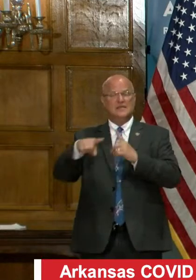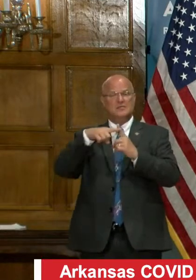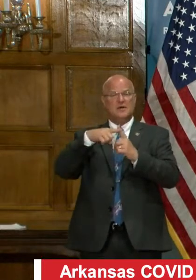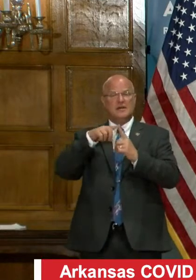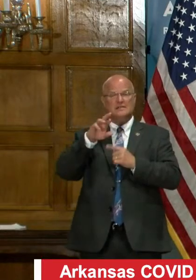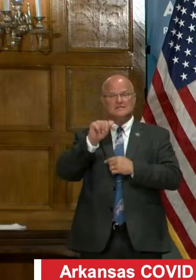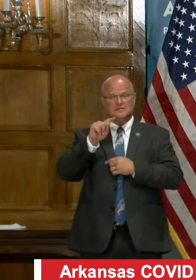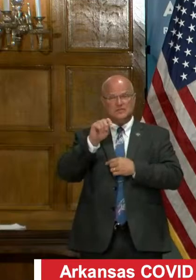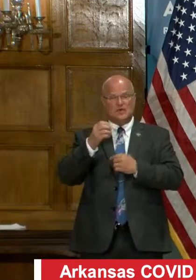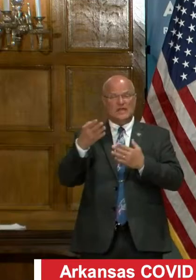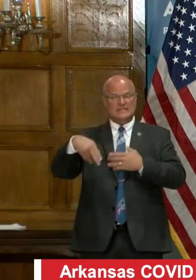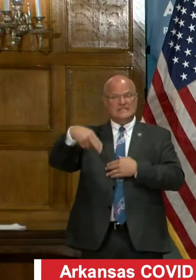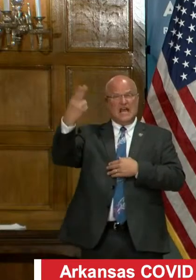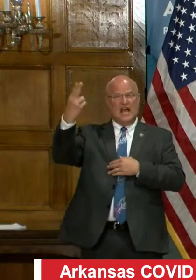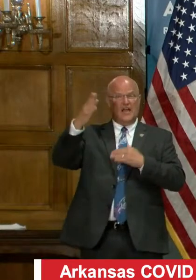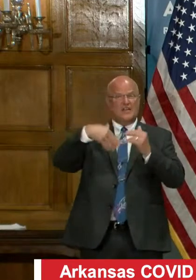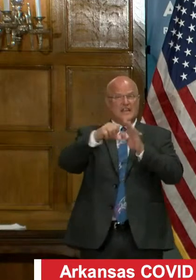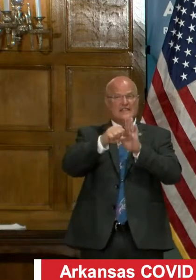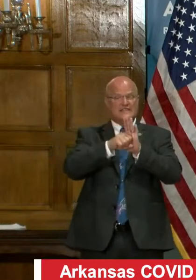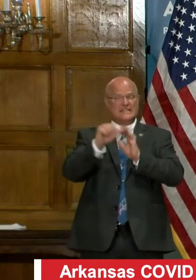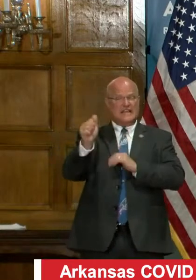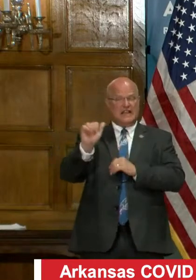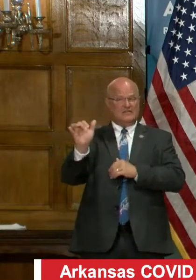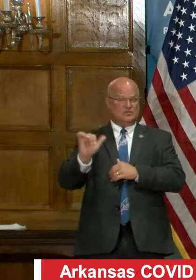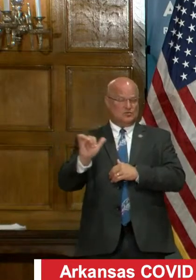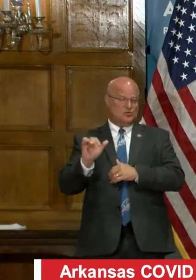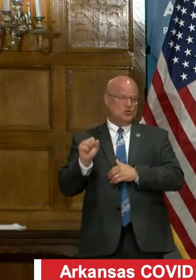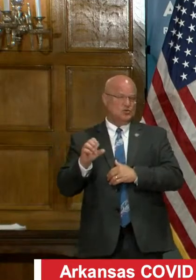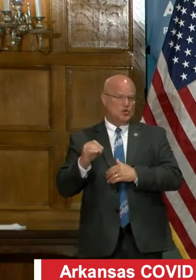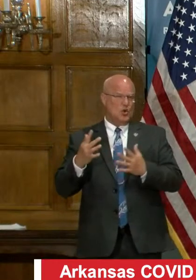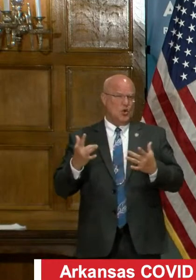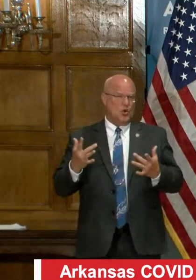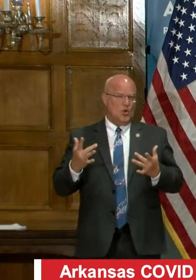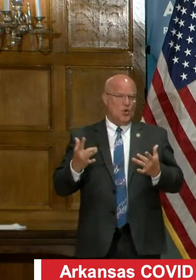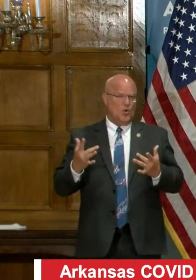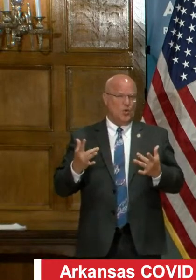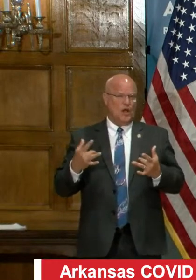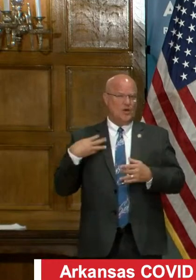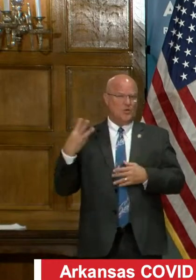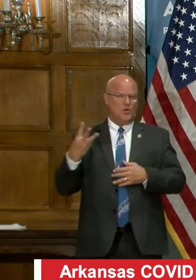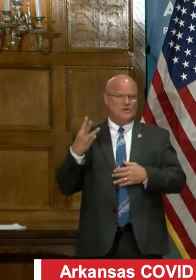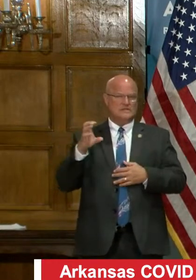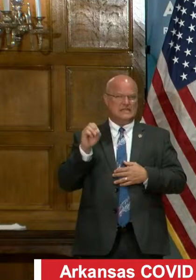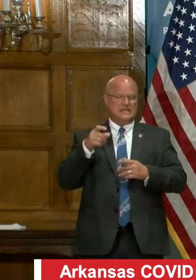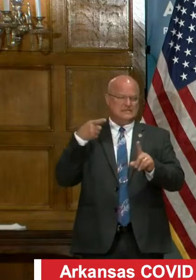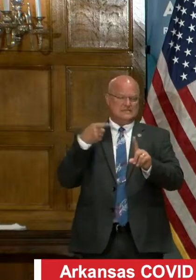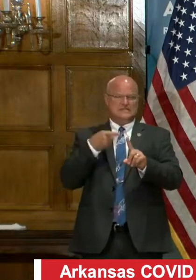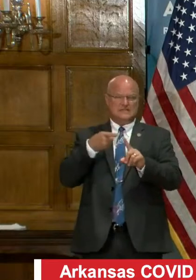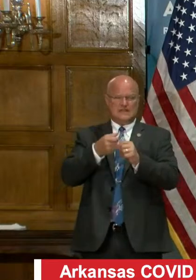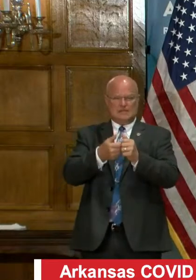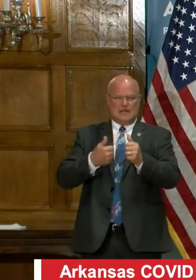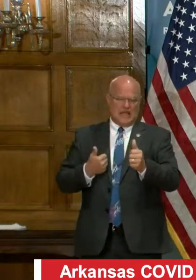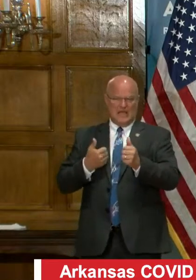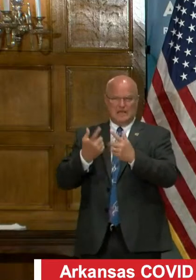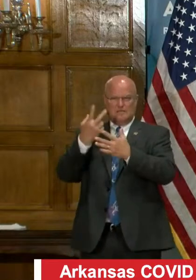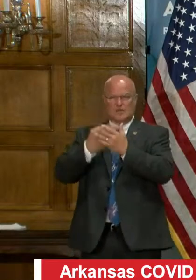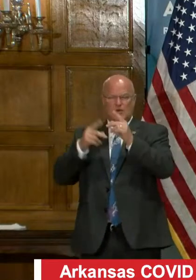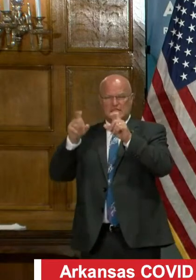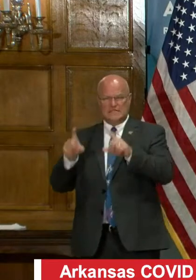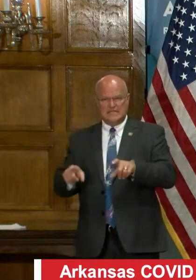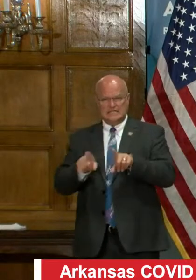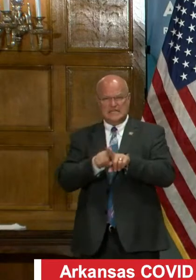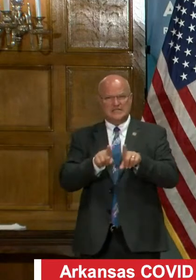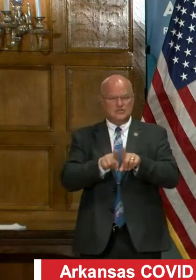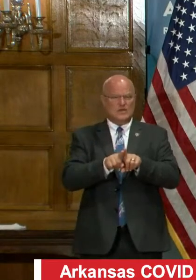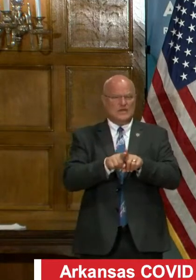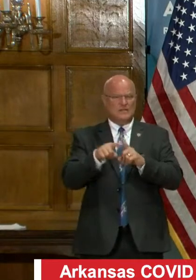rate here seems to be higher than the state average too. So why is Washington County specifically lagging behind in both testing as well